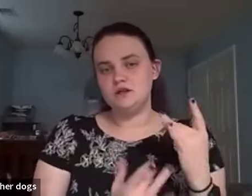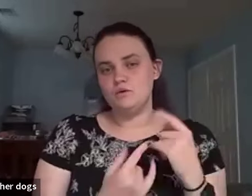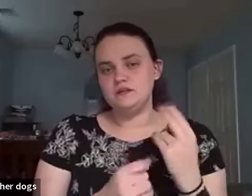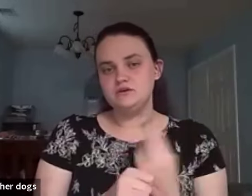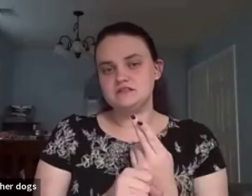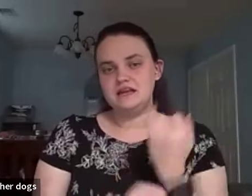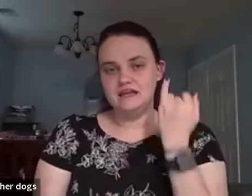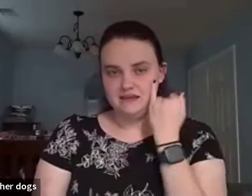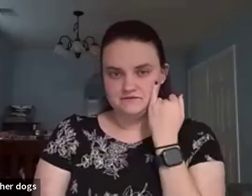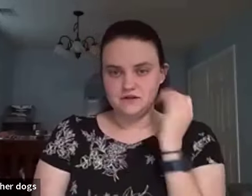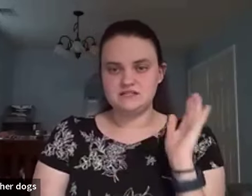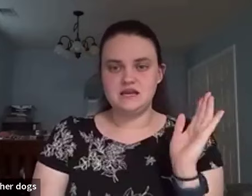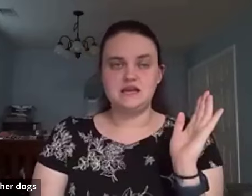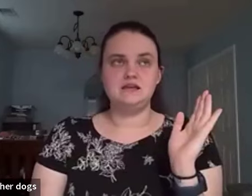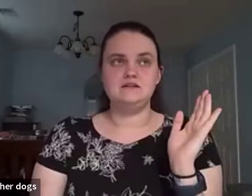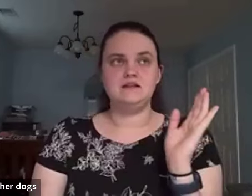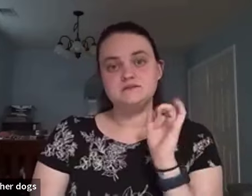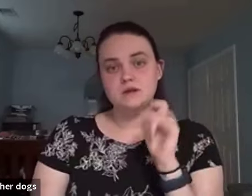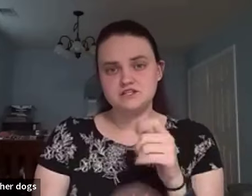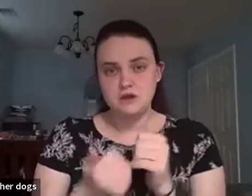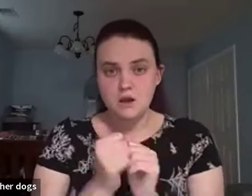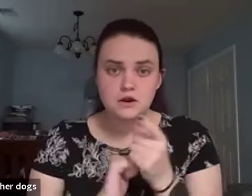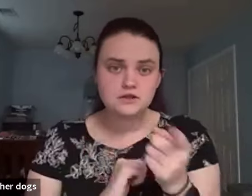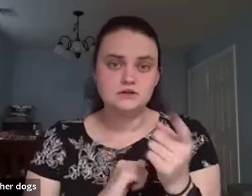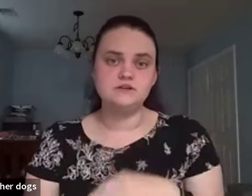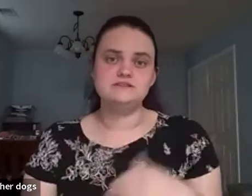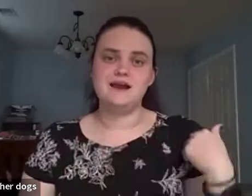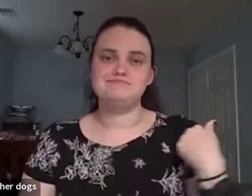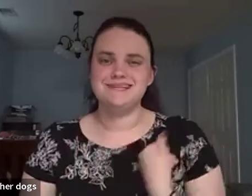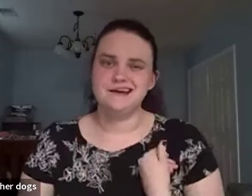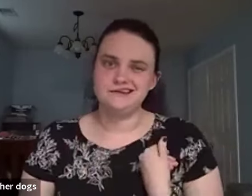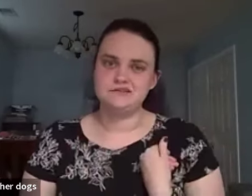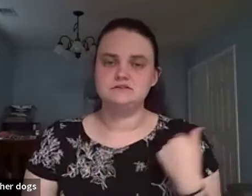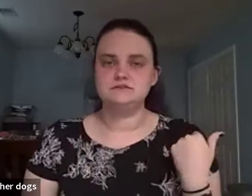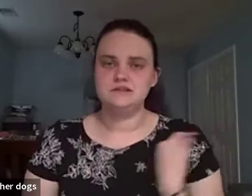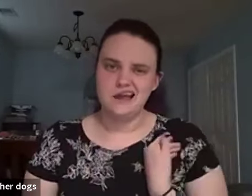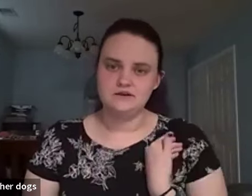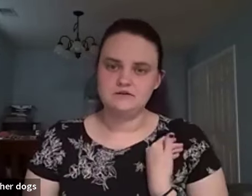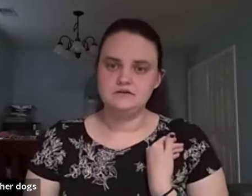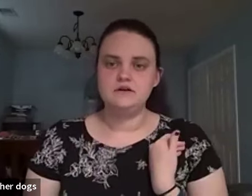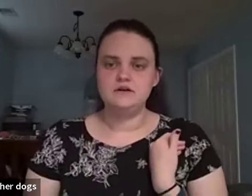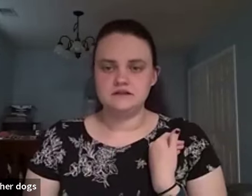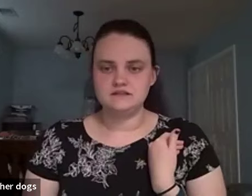typically only use that if they're saying, like if someone asks you, how are you? And you say, I'm tired, that